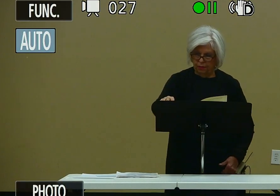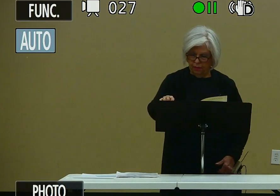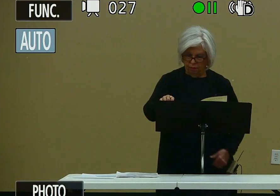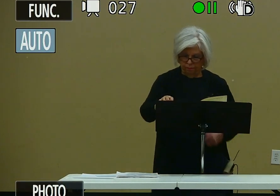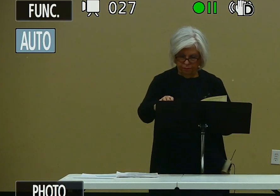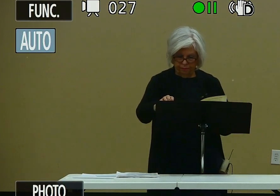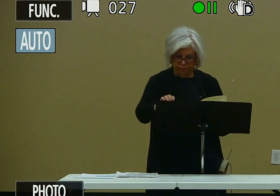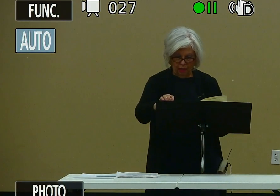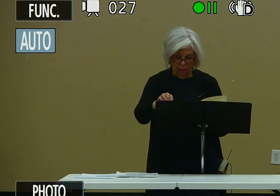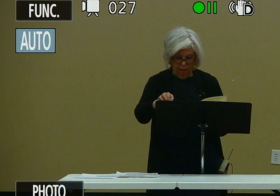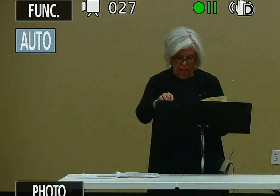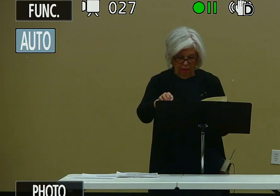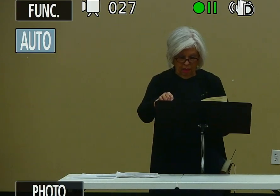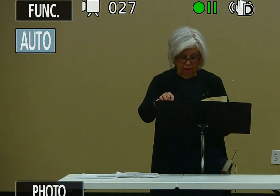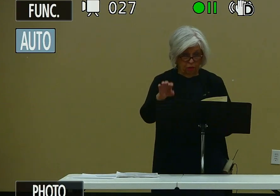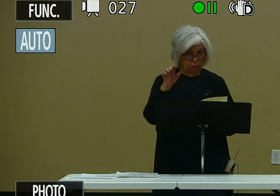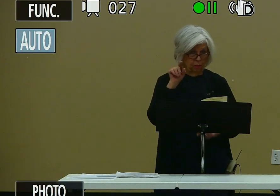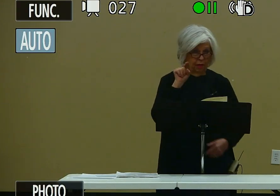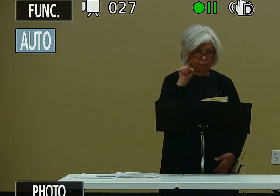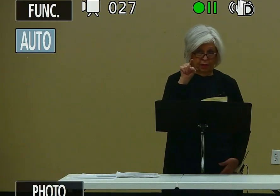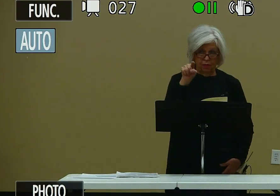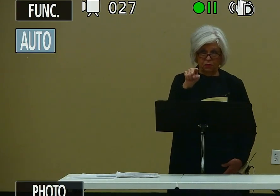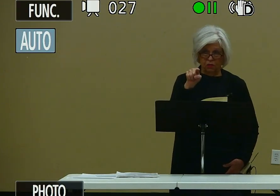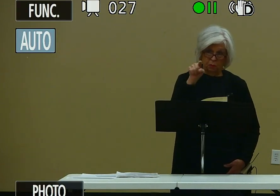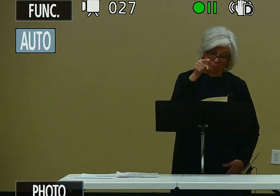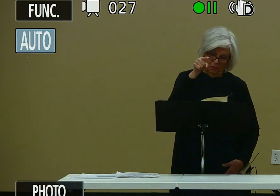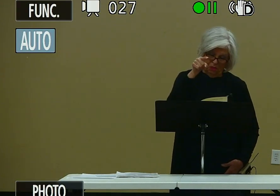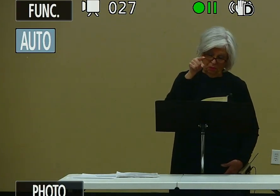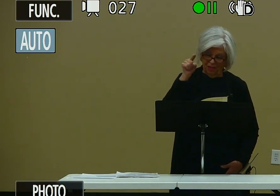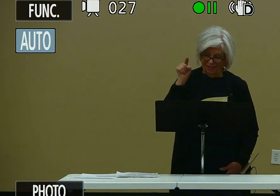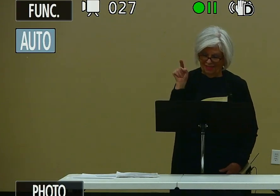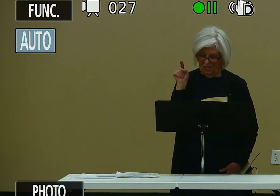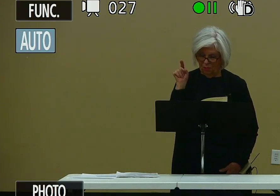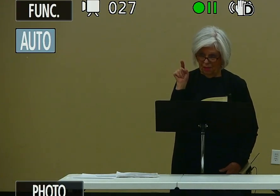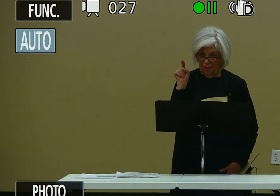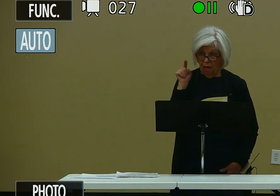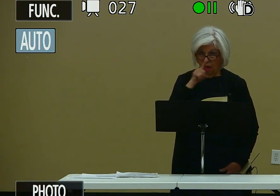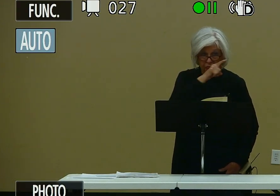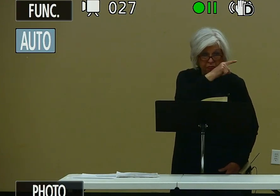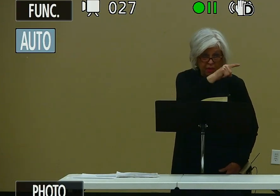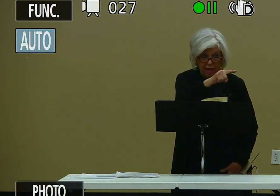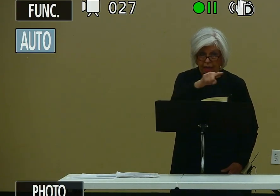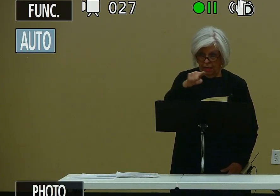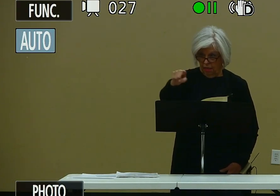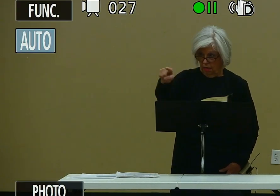there. You, everybody knows this one. You, that's an easy one. They.